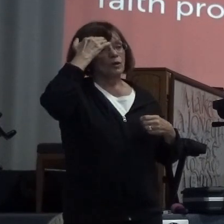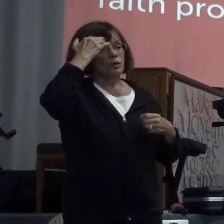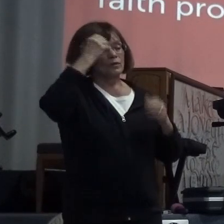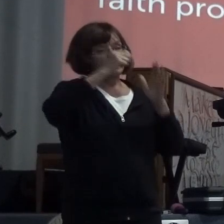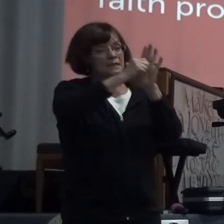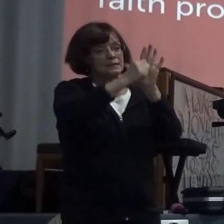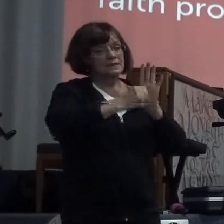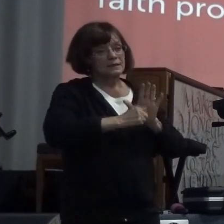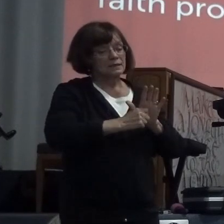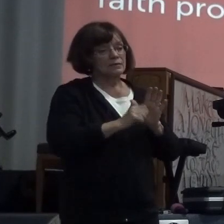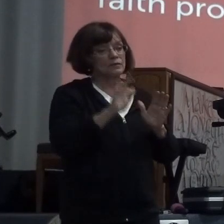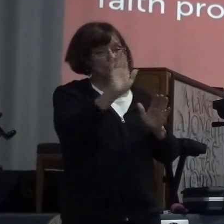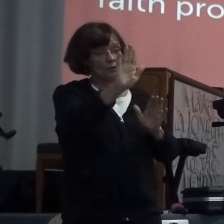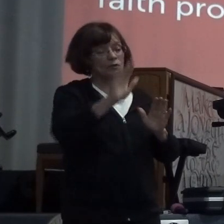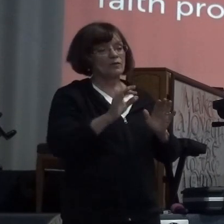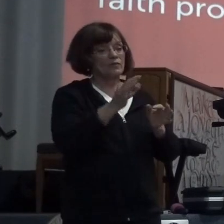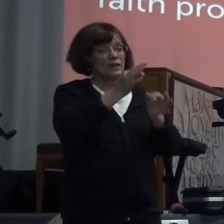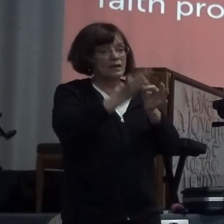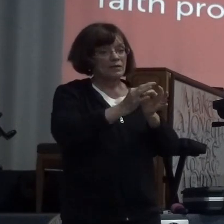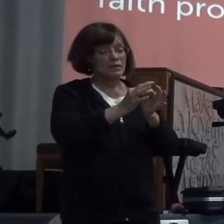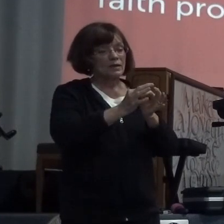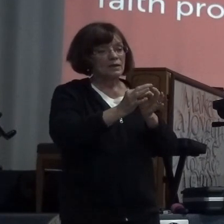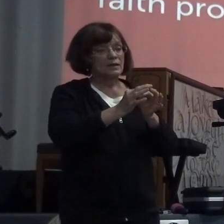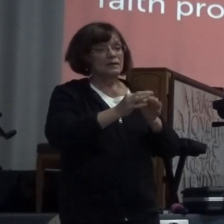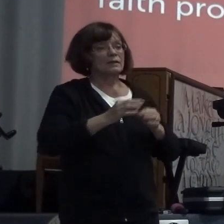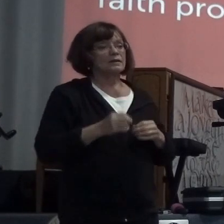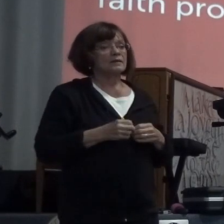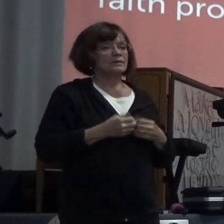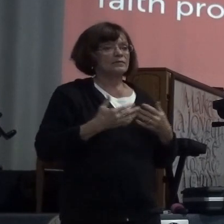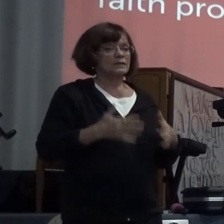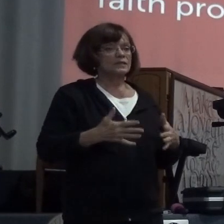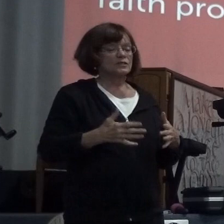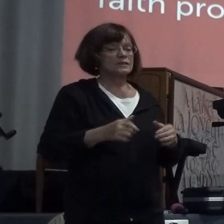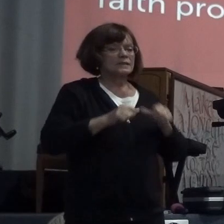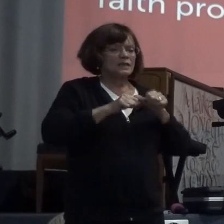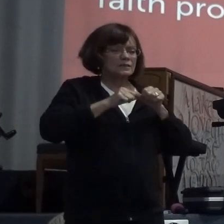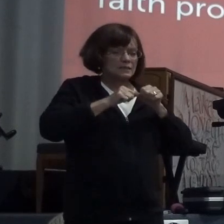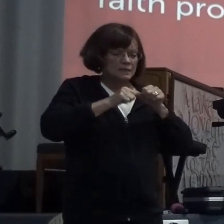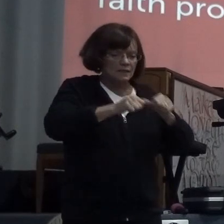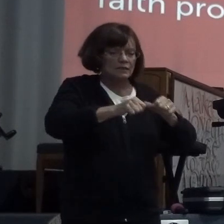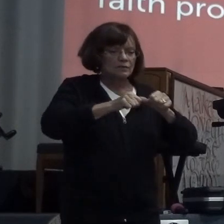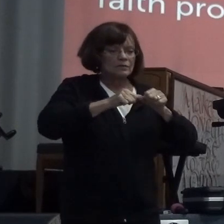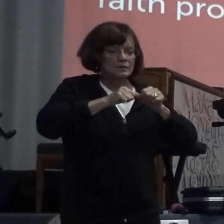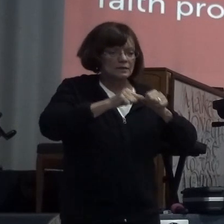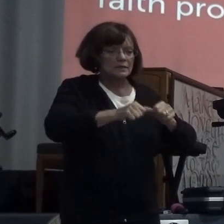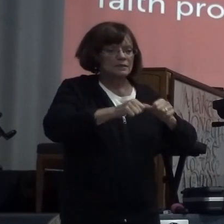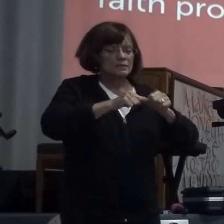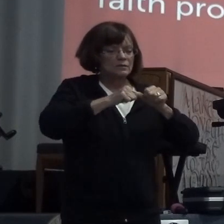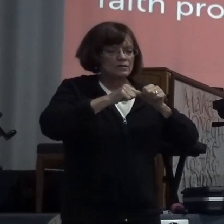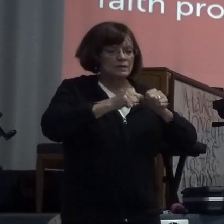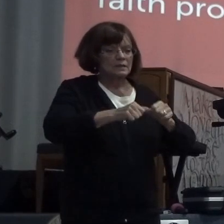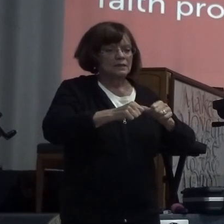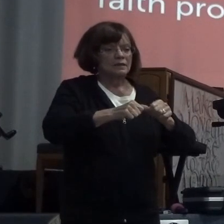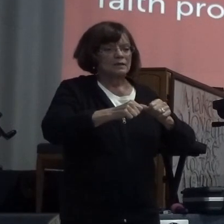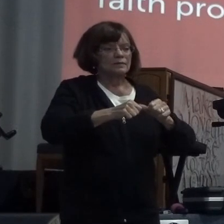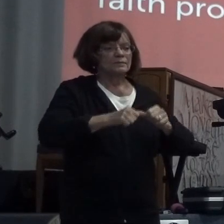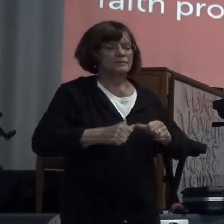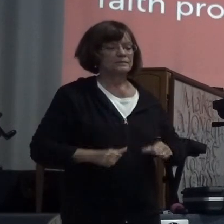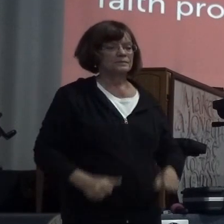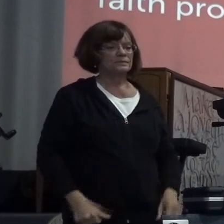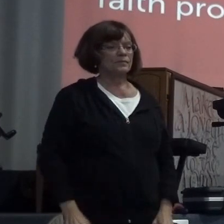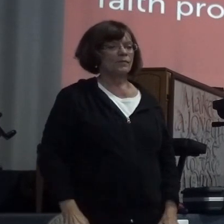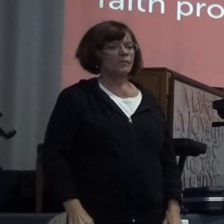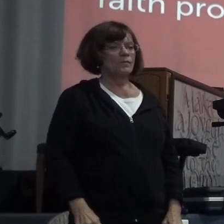of your faith produces steadfastness, or another word for that would be endurance, as the NASB would